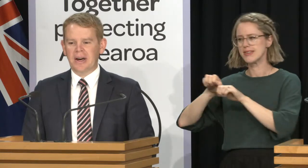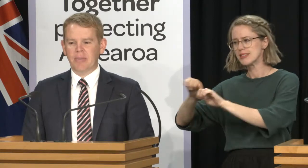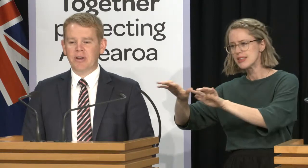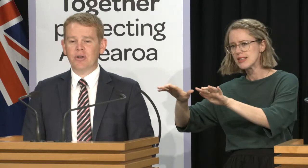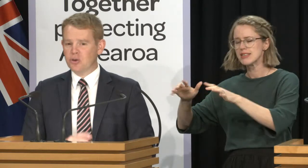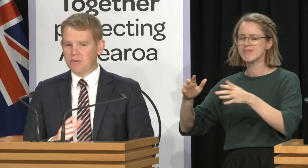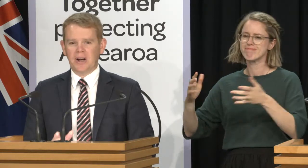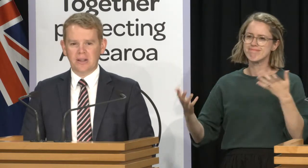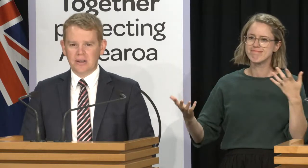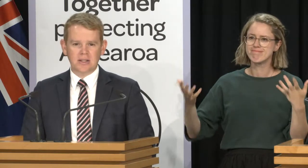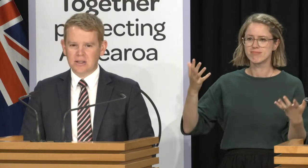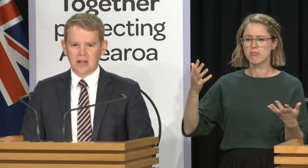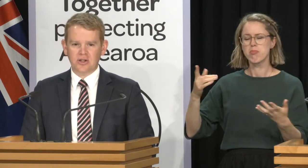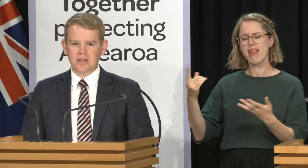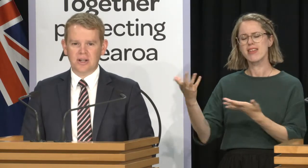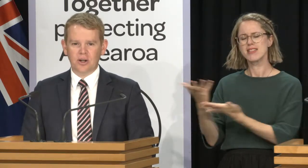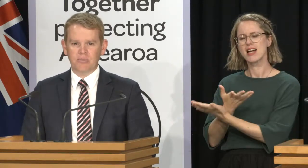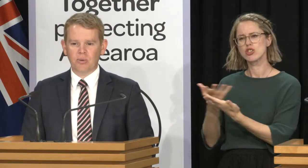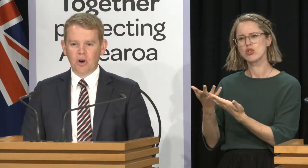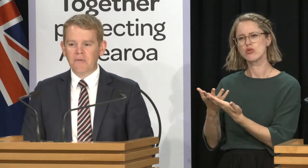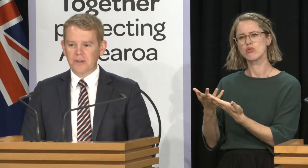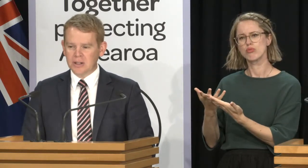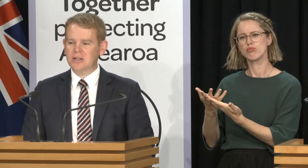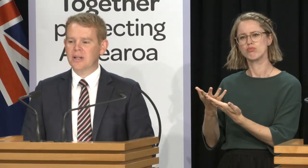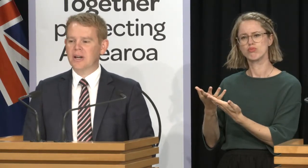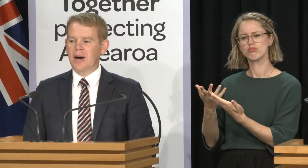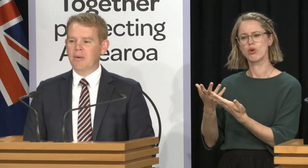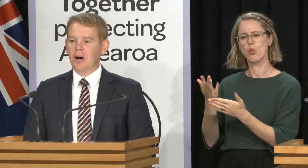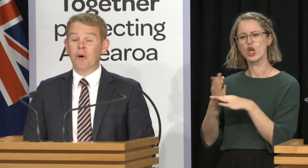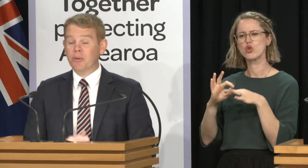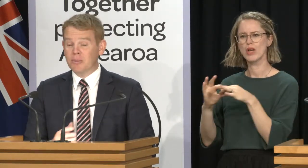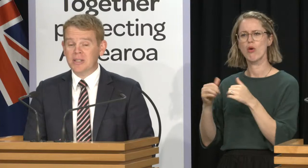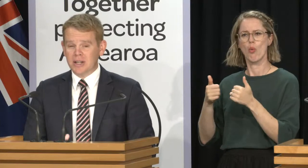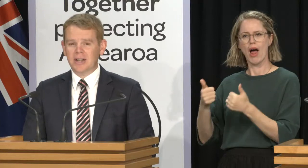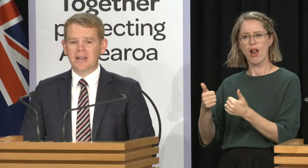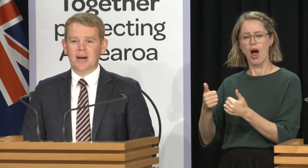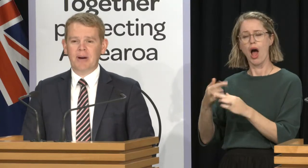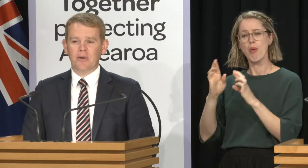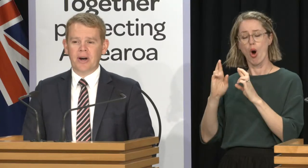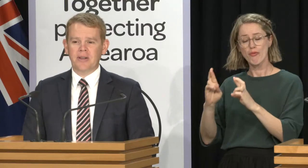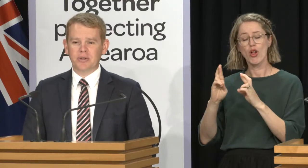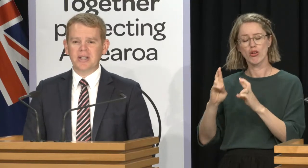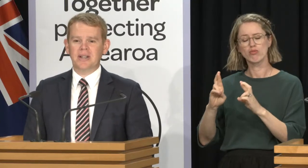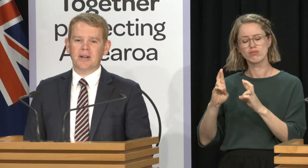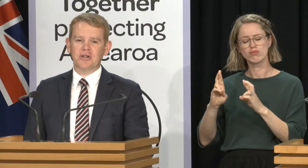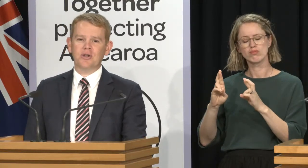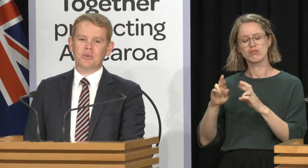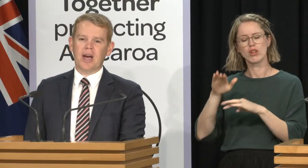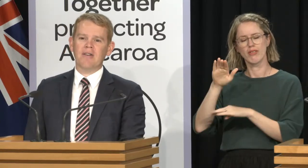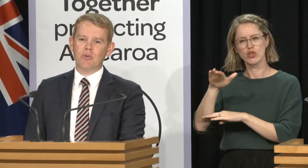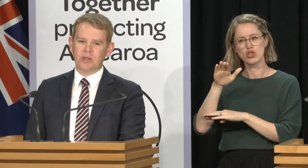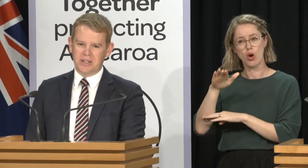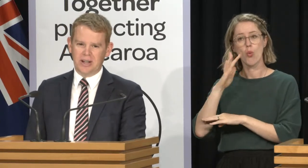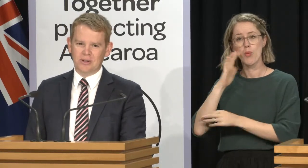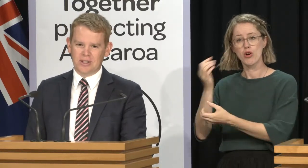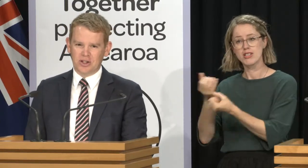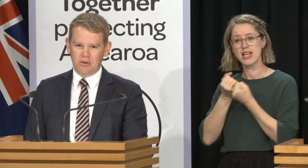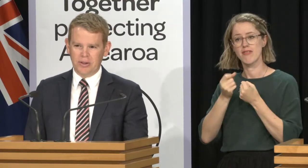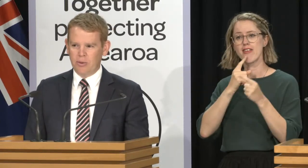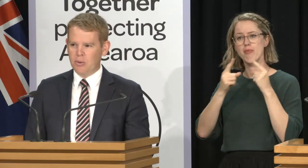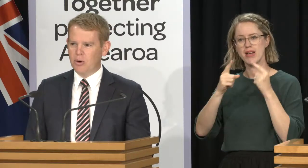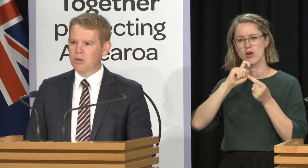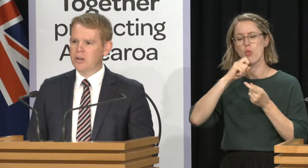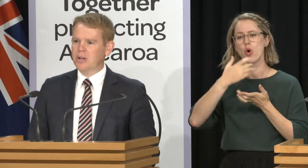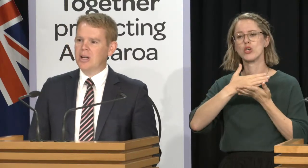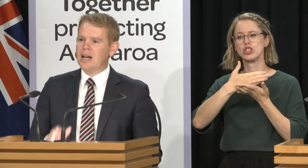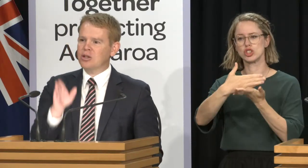with. There is good faith in these discussions, and I'm confident and I'm optimistic about the way they're proceeding. And as soon as we have more details to share on